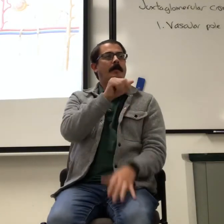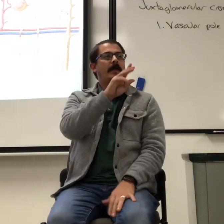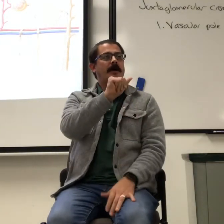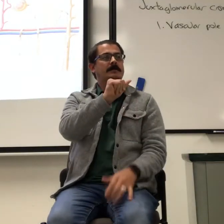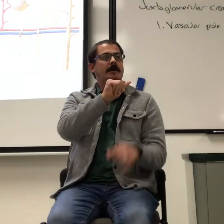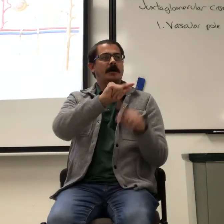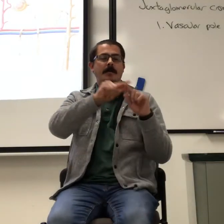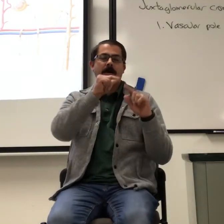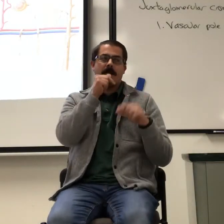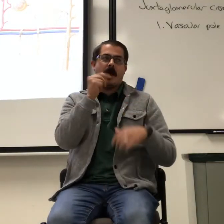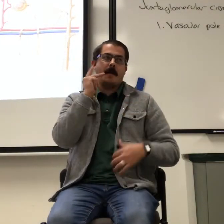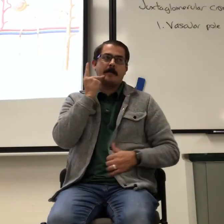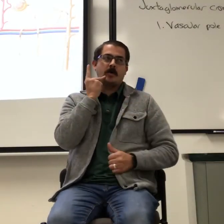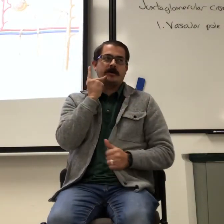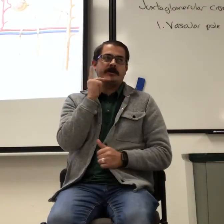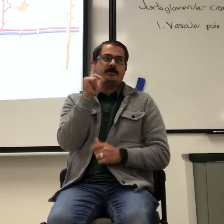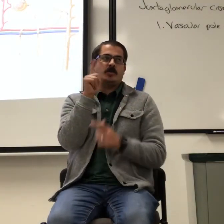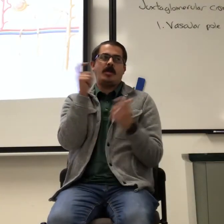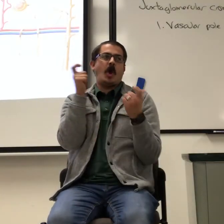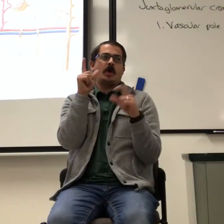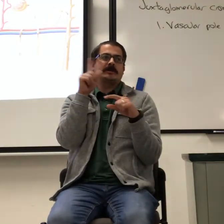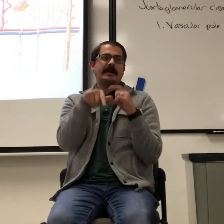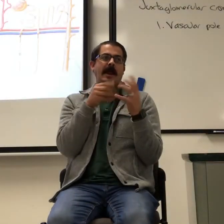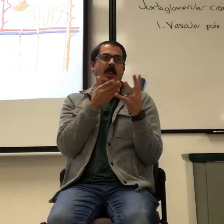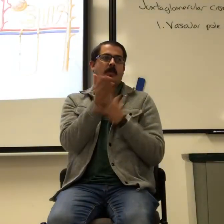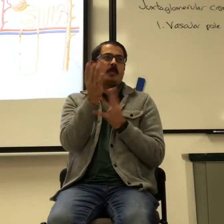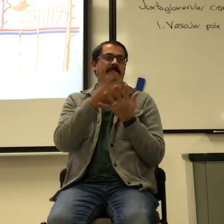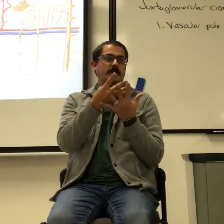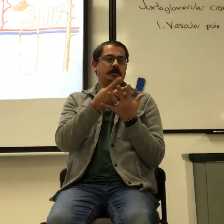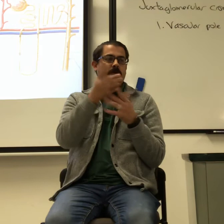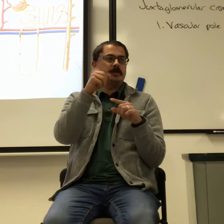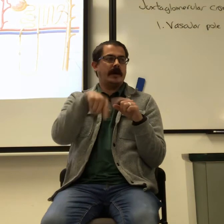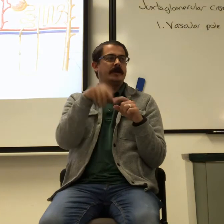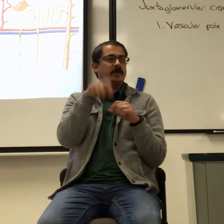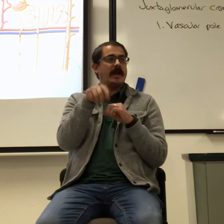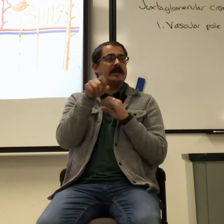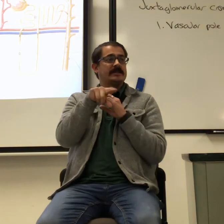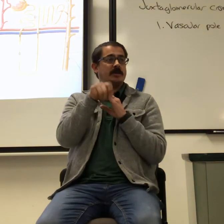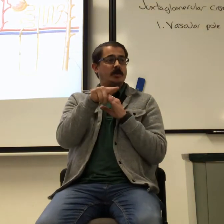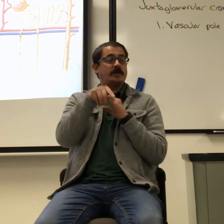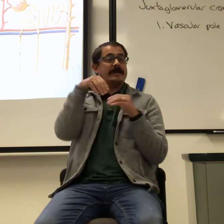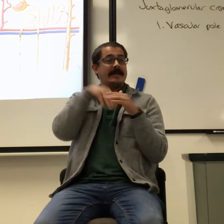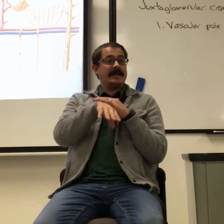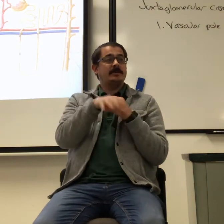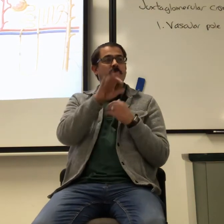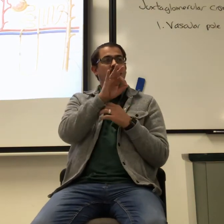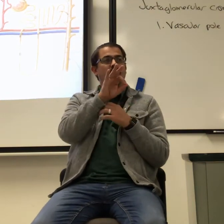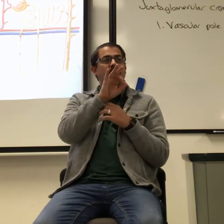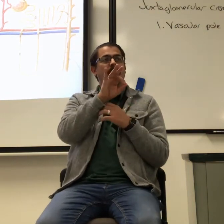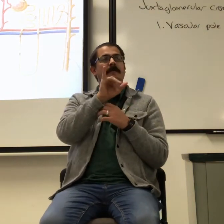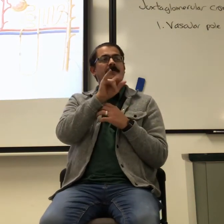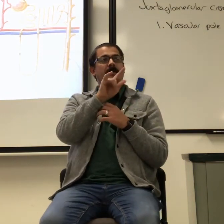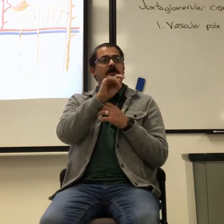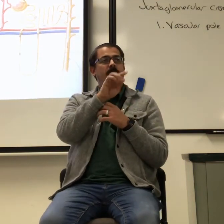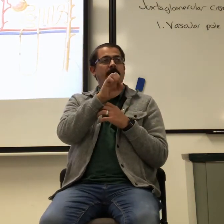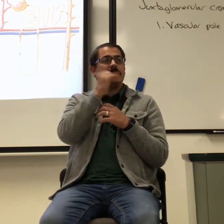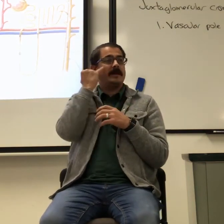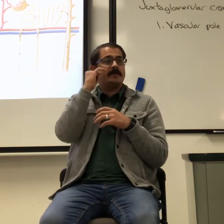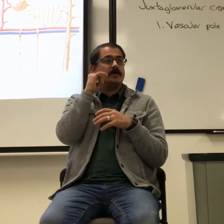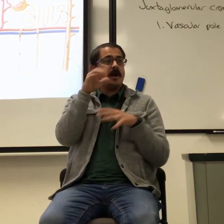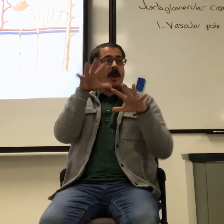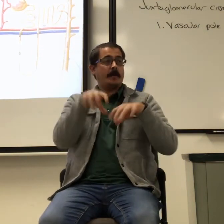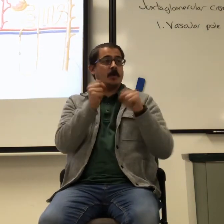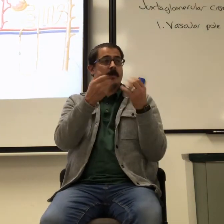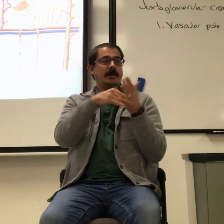proteins which are too large to make it through the filter. So you can secrete things into the filtrate, but if they're not being absorbed, they're excreted